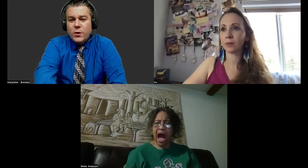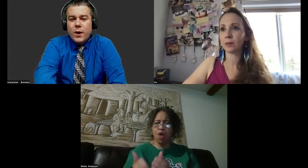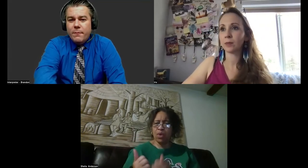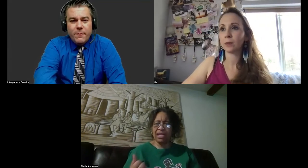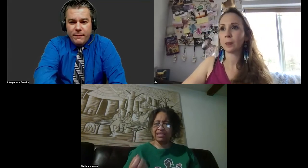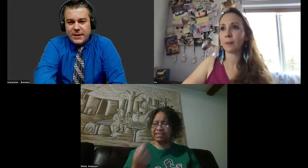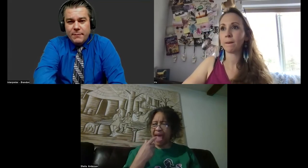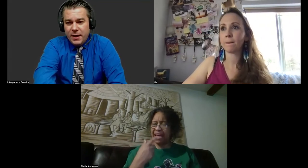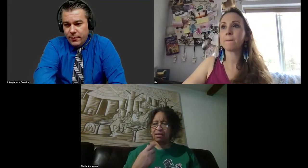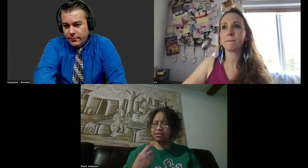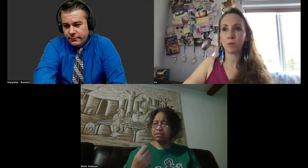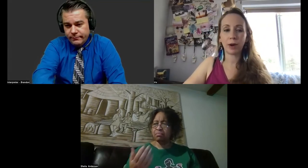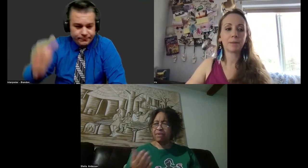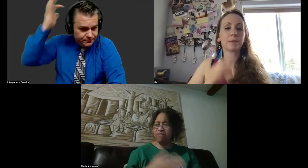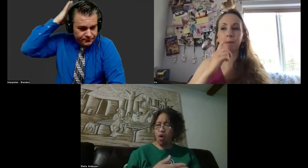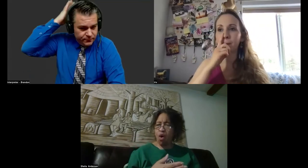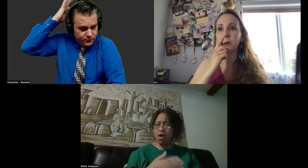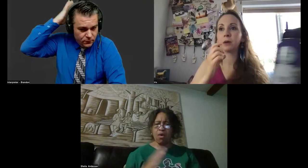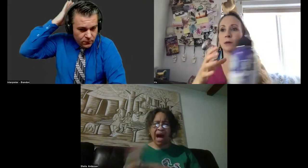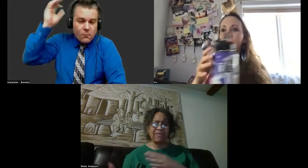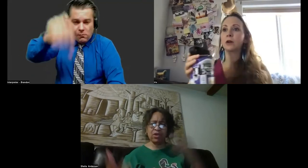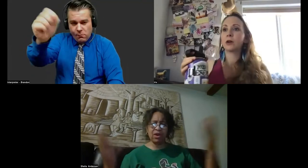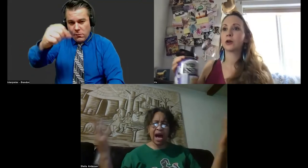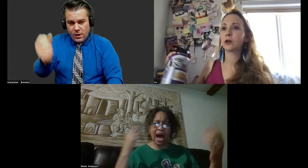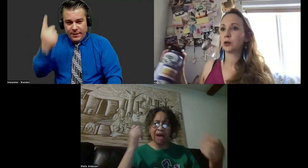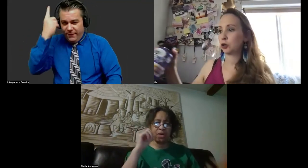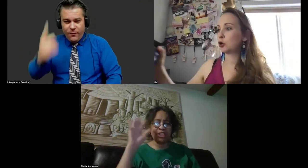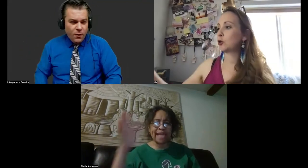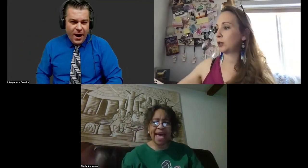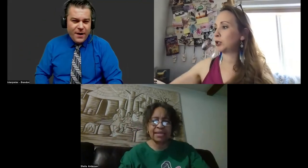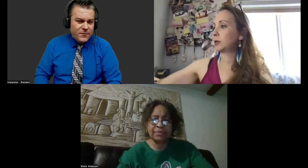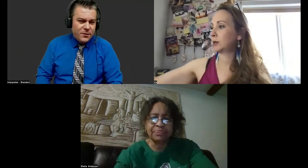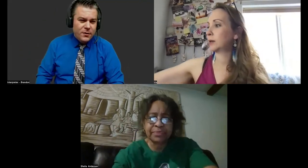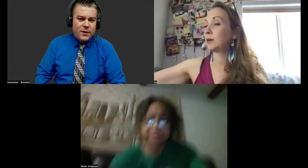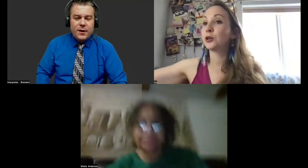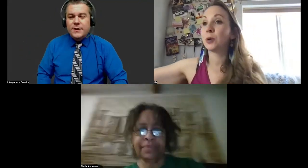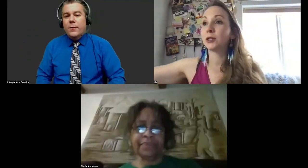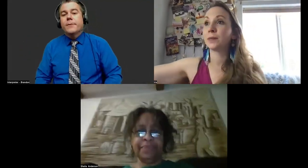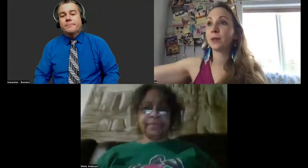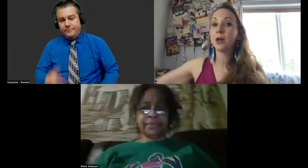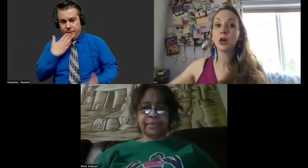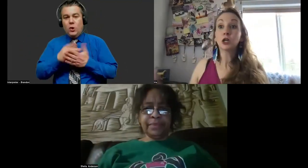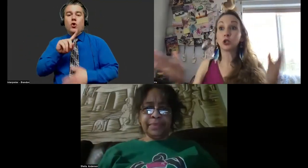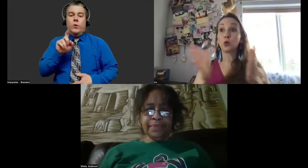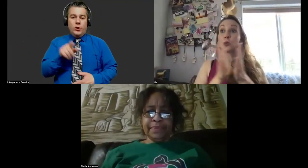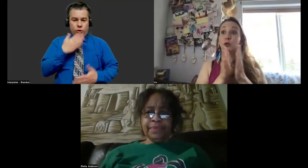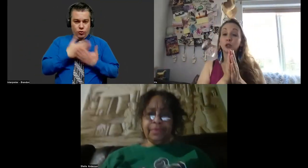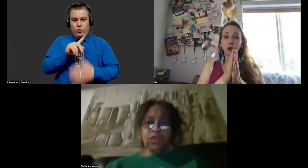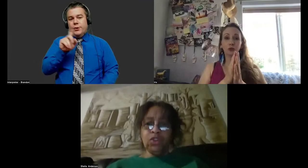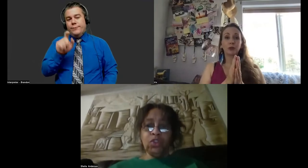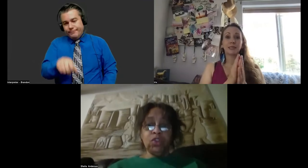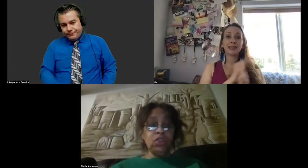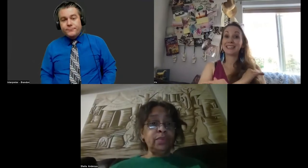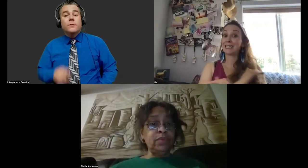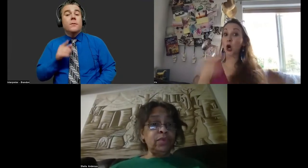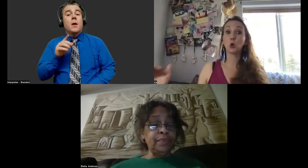When do I mix in Metaburn? Right. Is that before, after? How does that work? So when you start